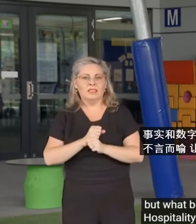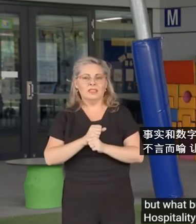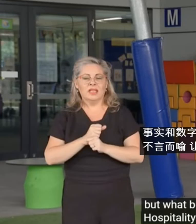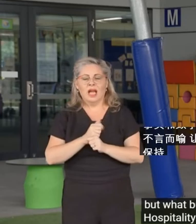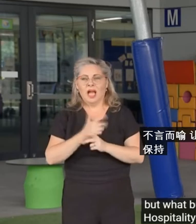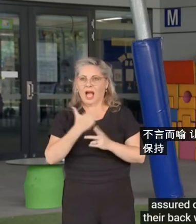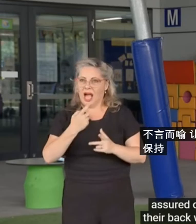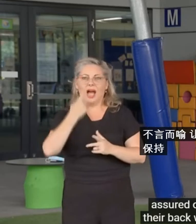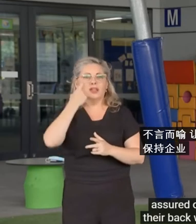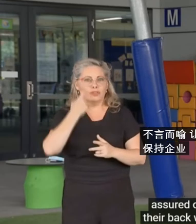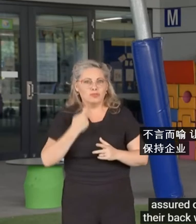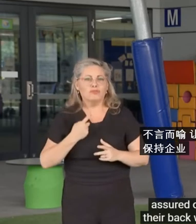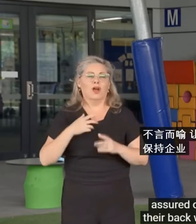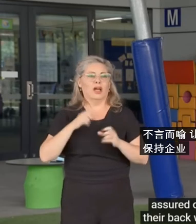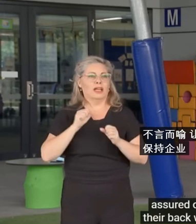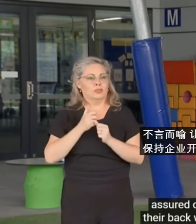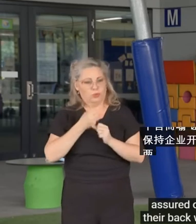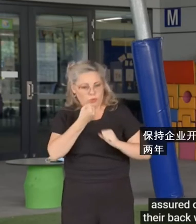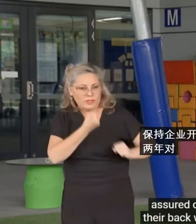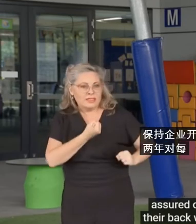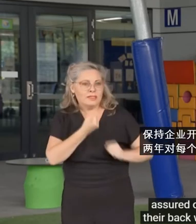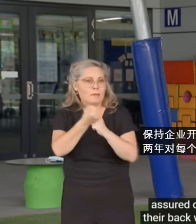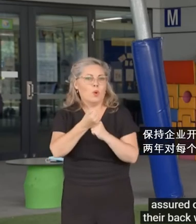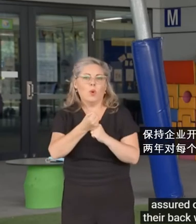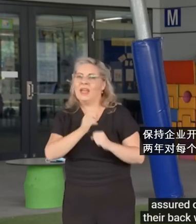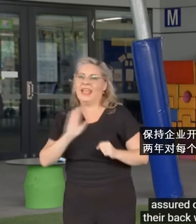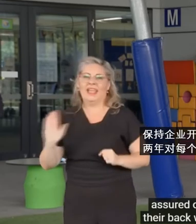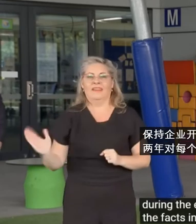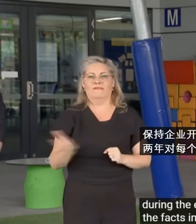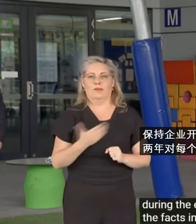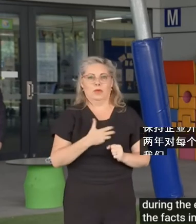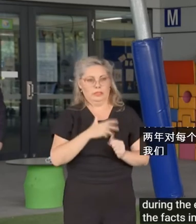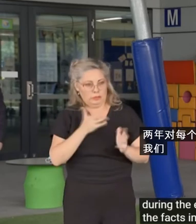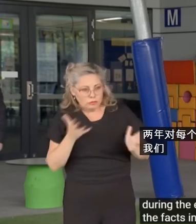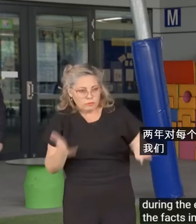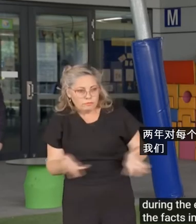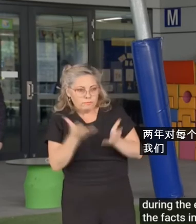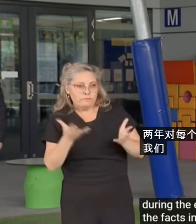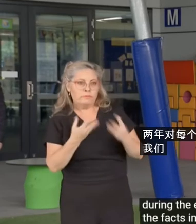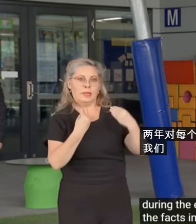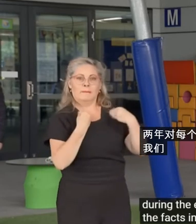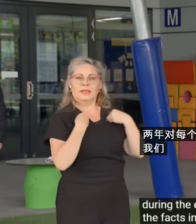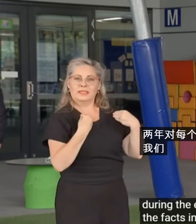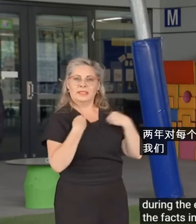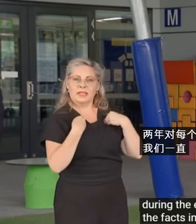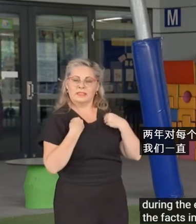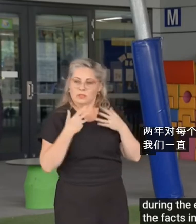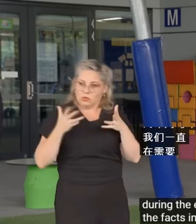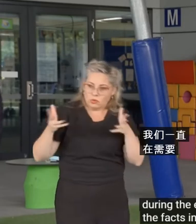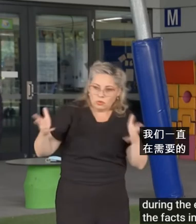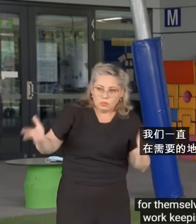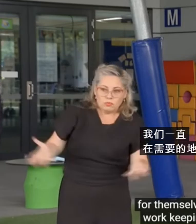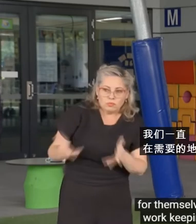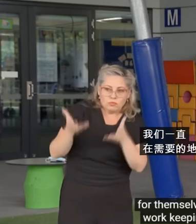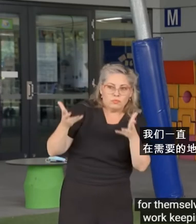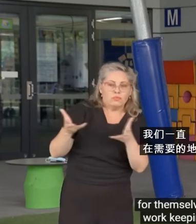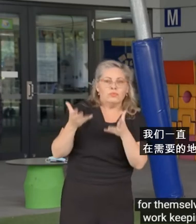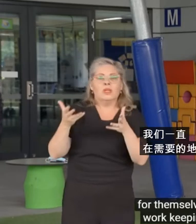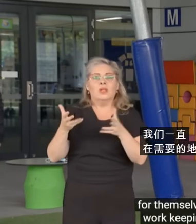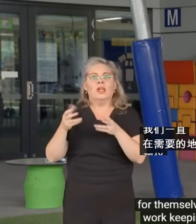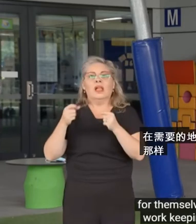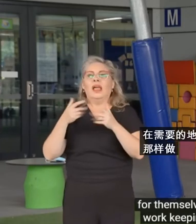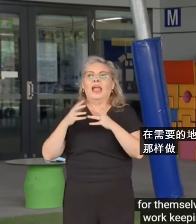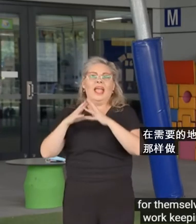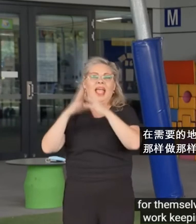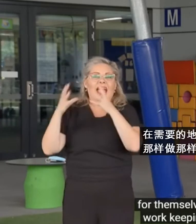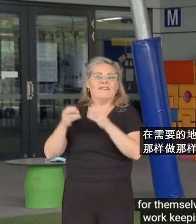people in work, keeping businesses open. It's been a challenging 2 years for everyone, but we've always provided that support where it's needed, and